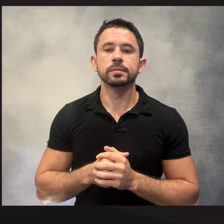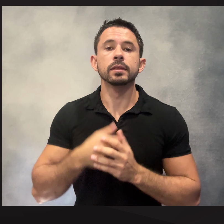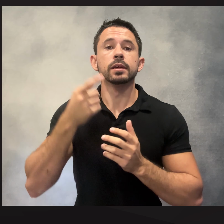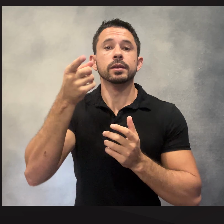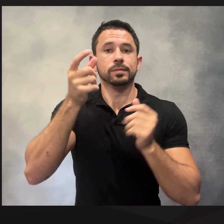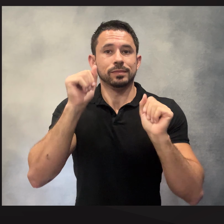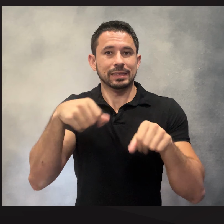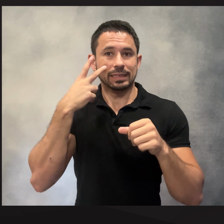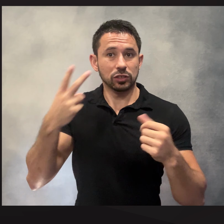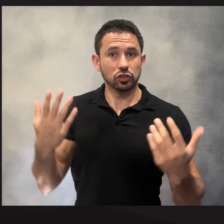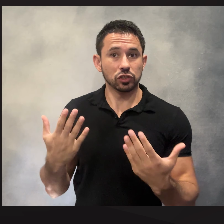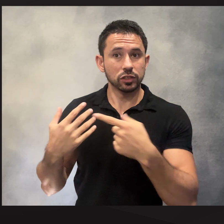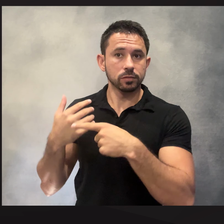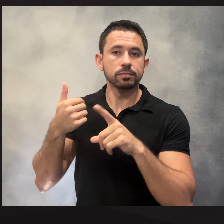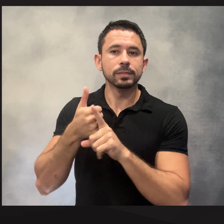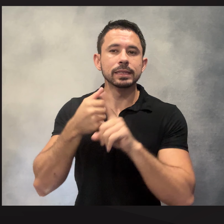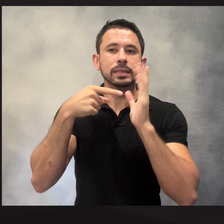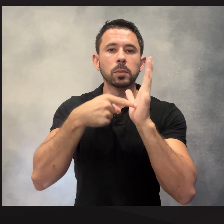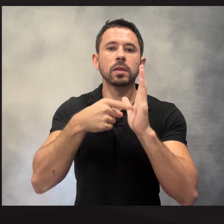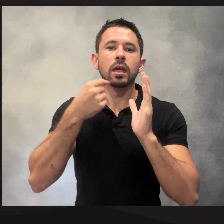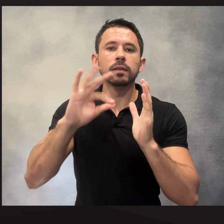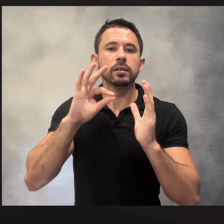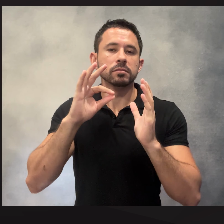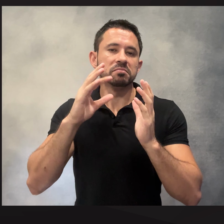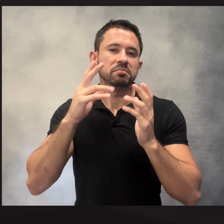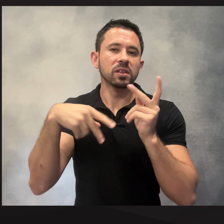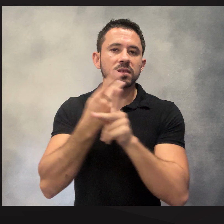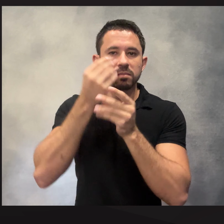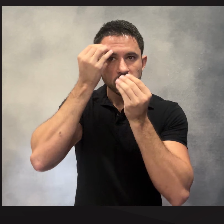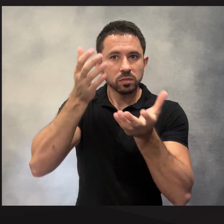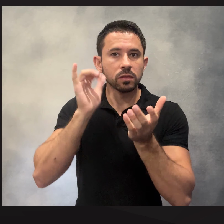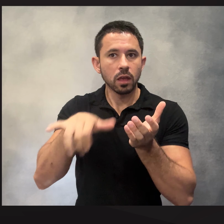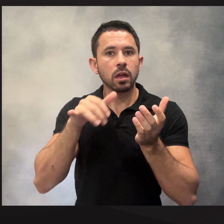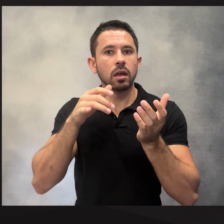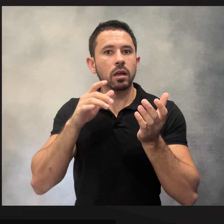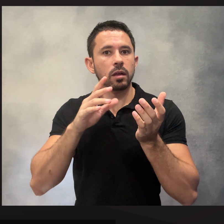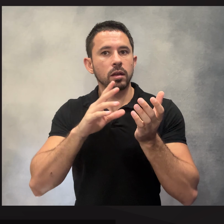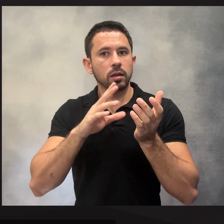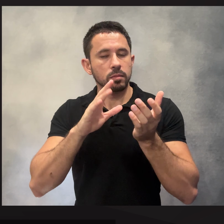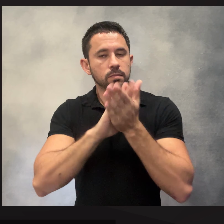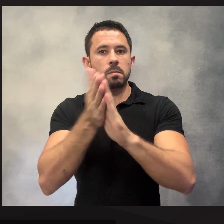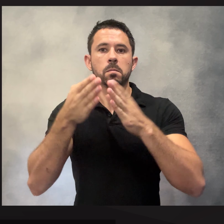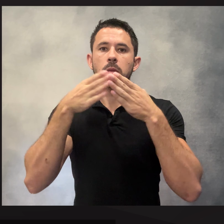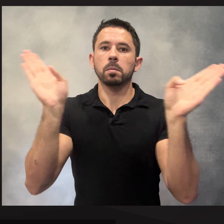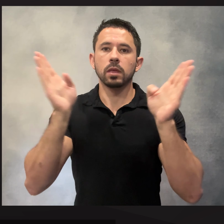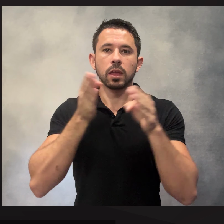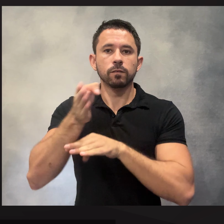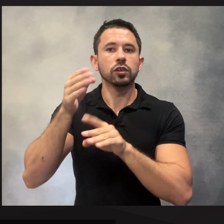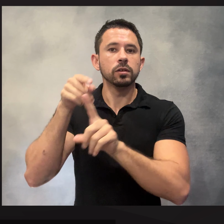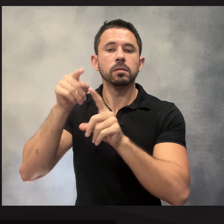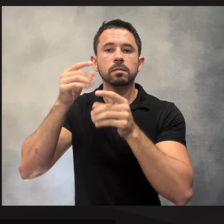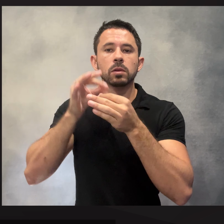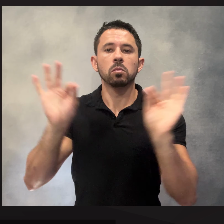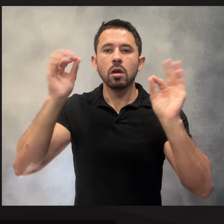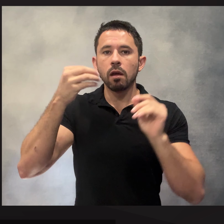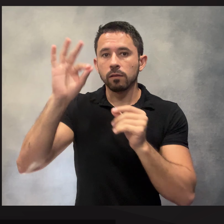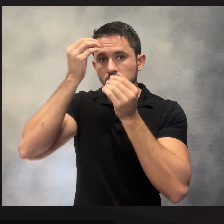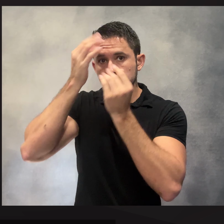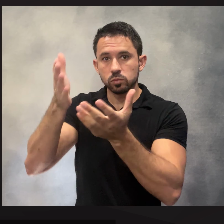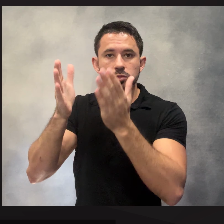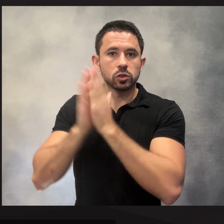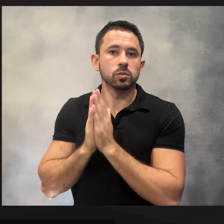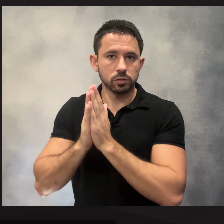You can see here an example of the kind of information that was ultimately made public after the Freedom of Information